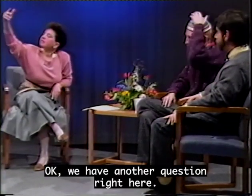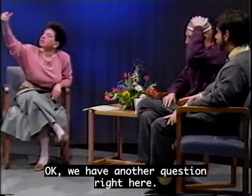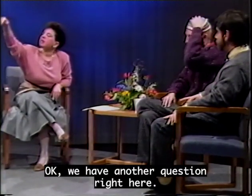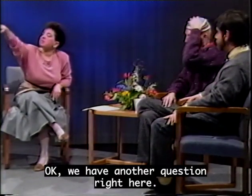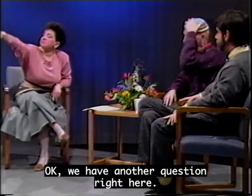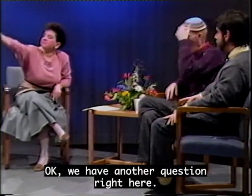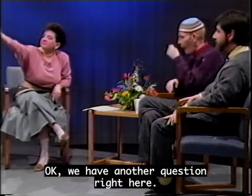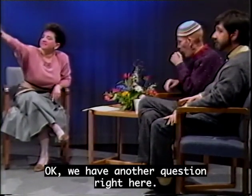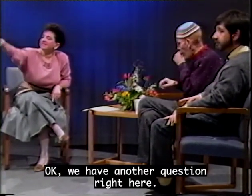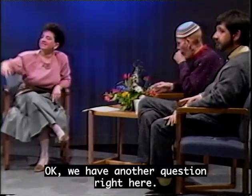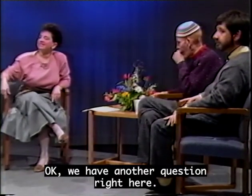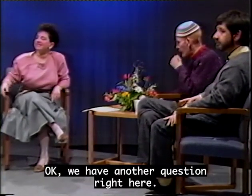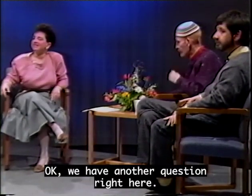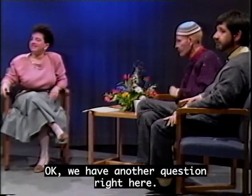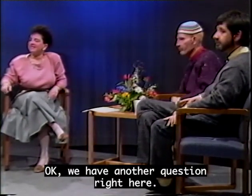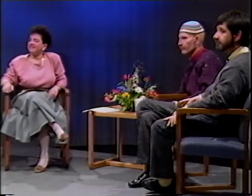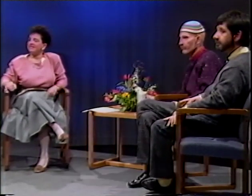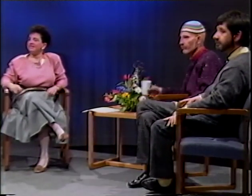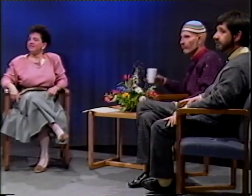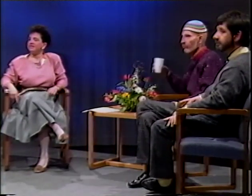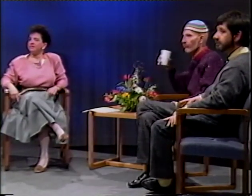Okay, we have another question right here.